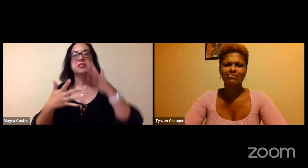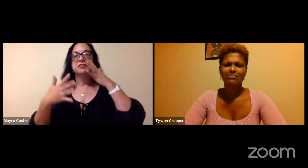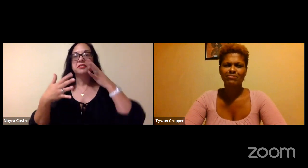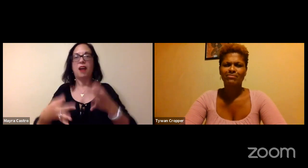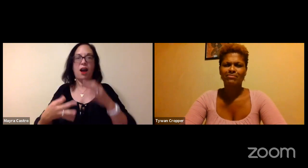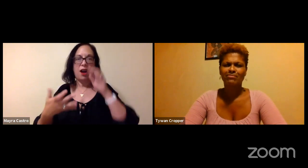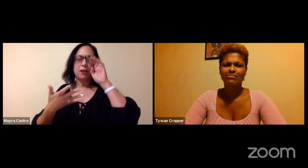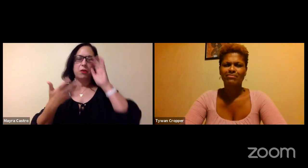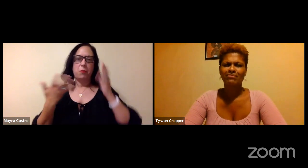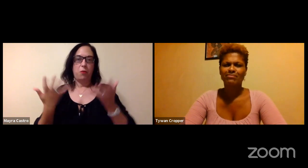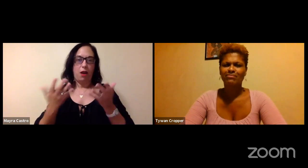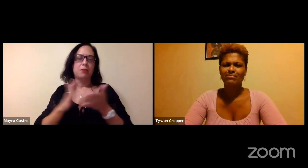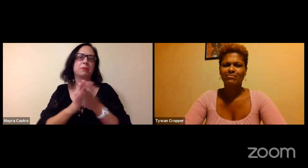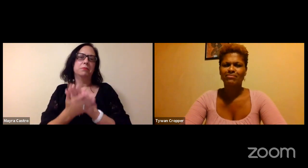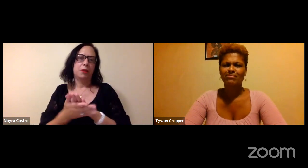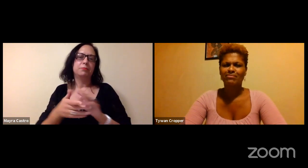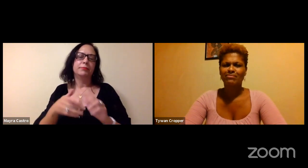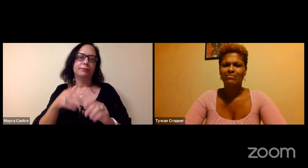that.